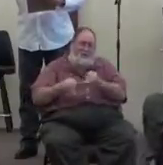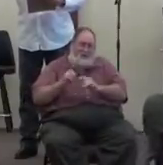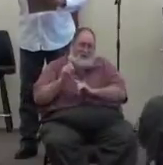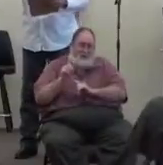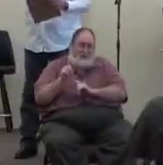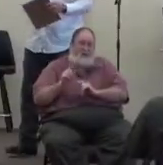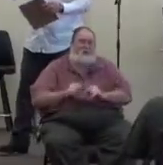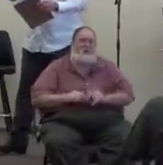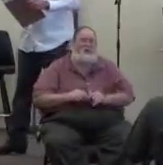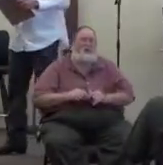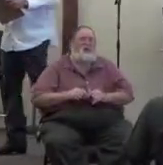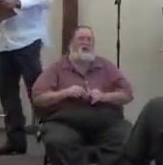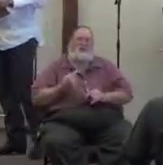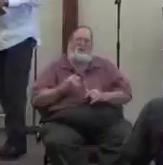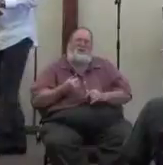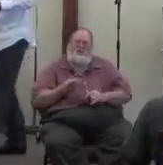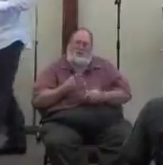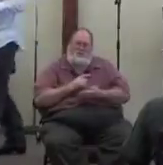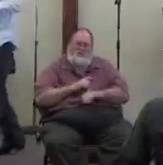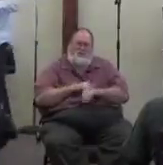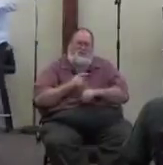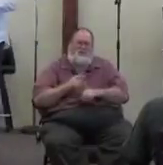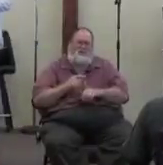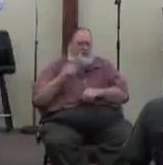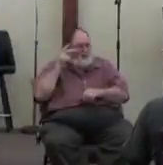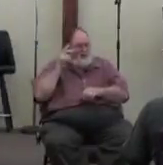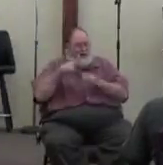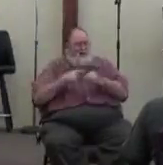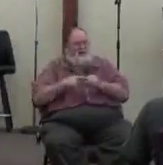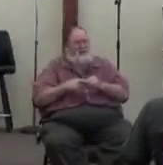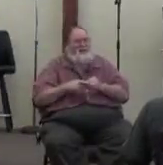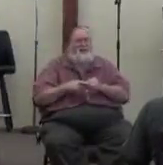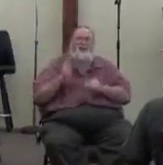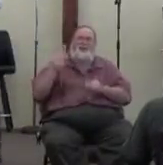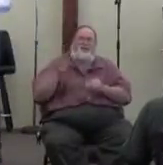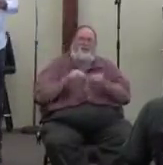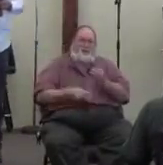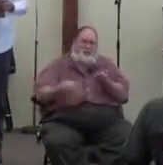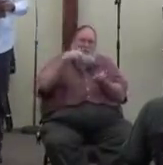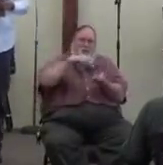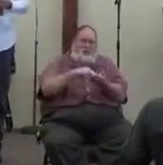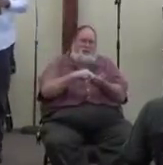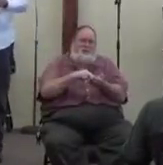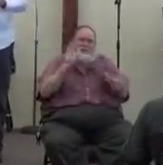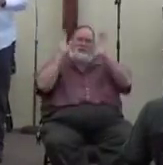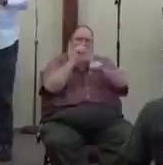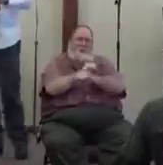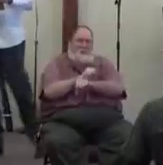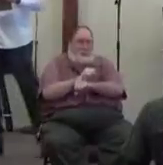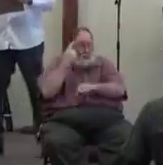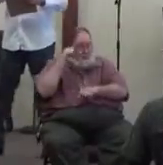And very, very few times do you ever hear about his resurrection being a miracle, but to me, that resurrection was a